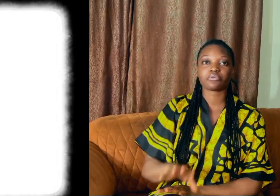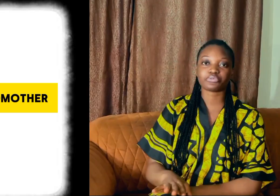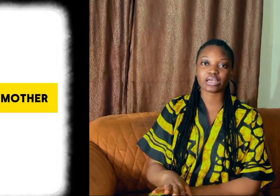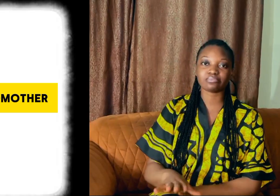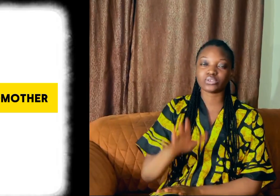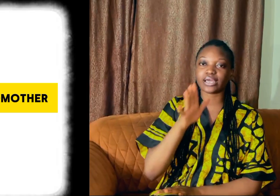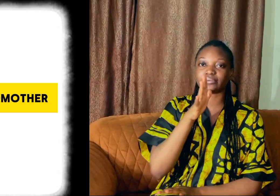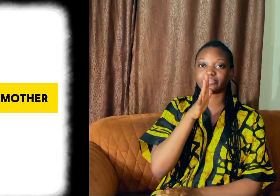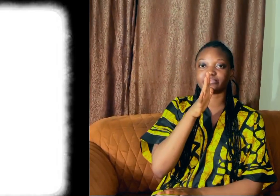grandmother,